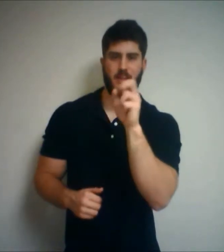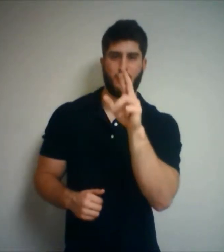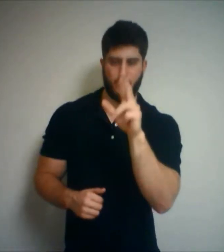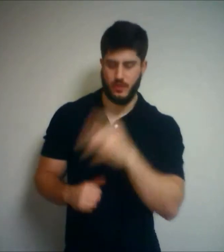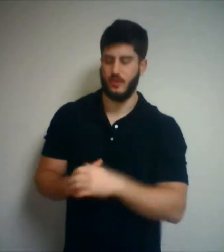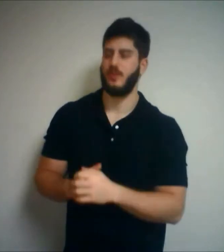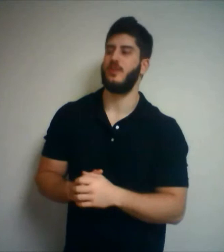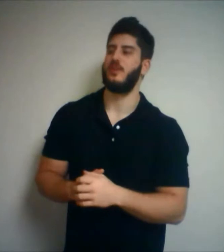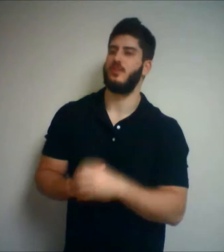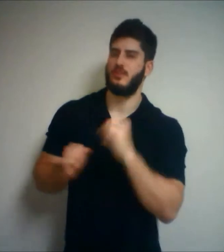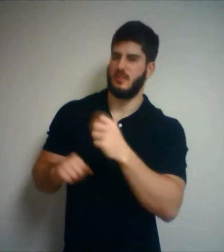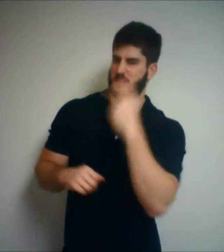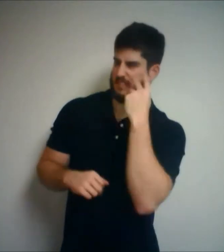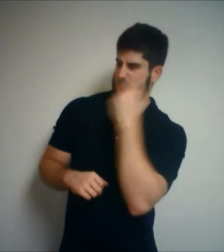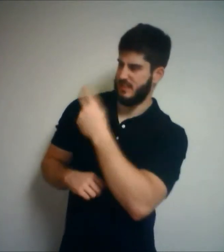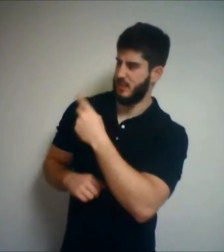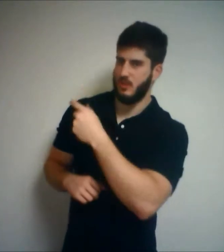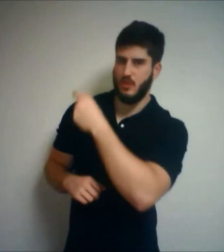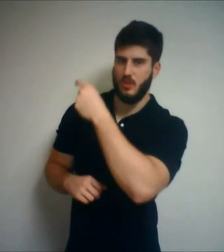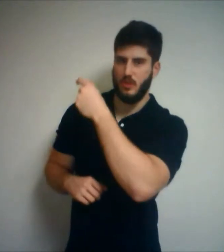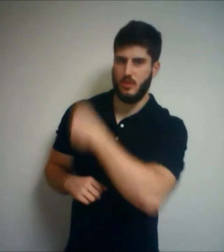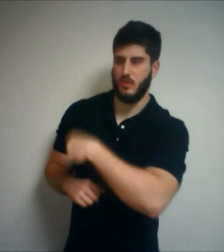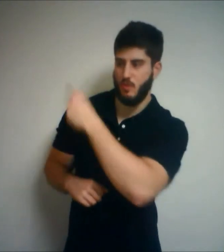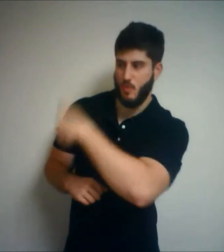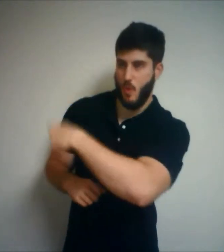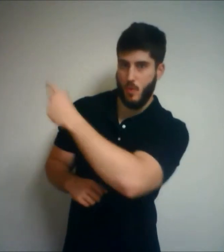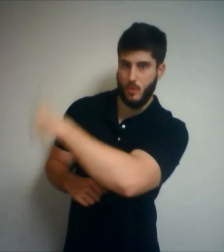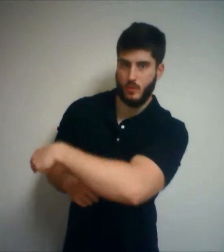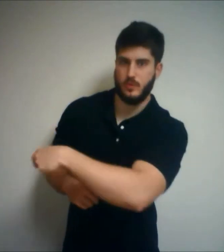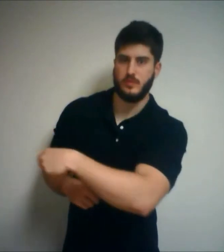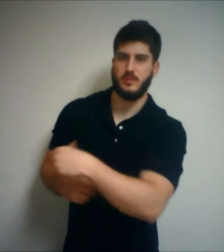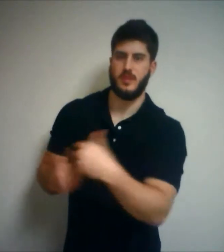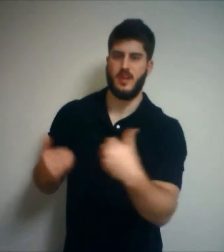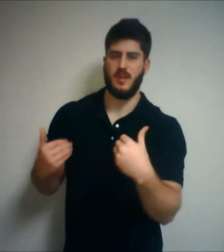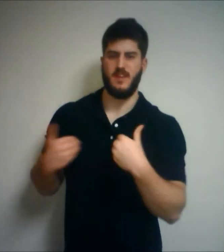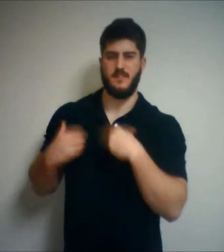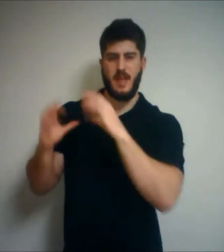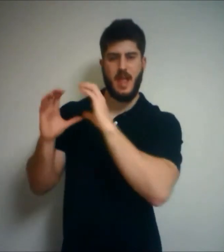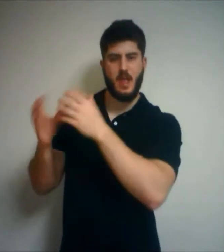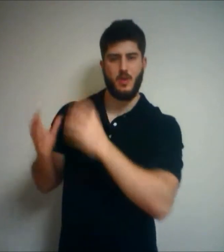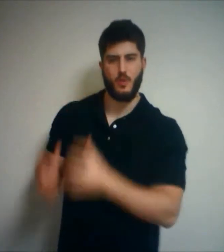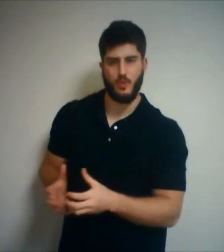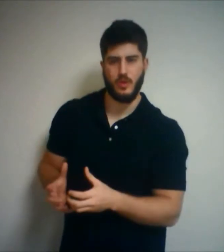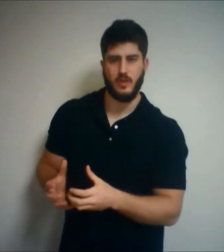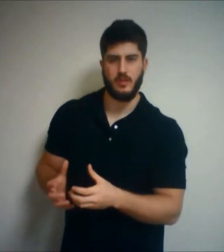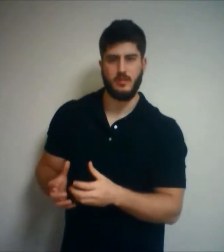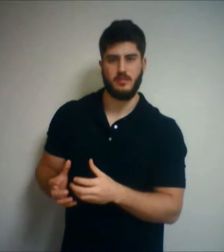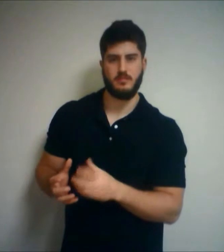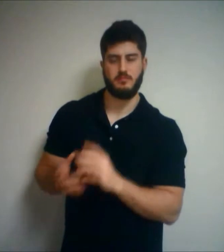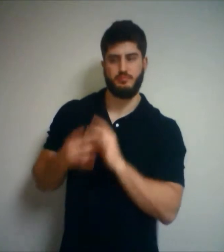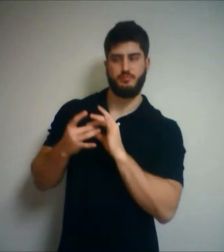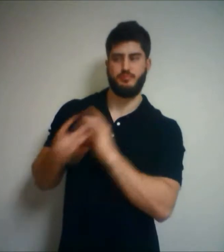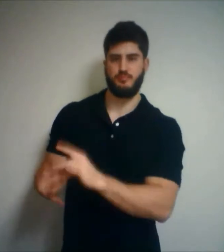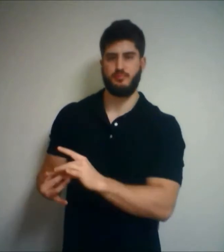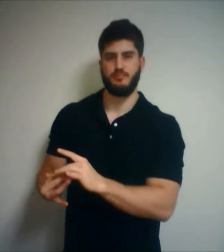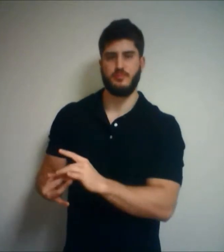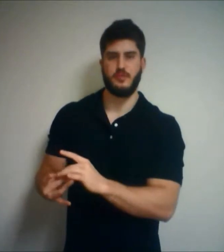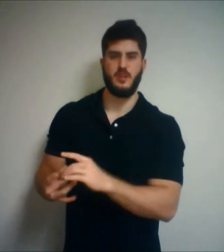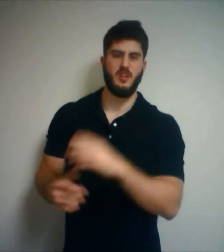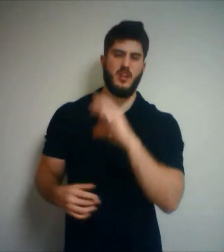the rows in the table are effectively categorized according to, in this case, company. Let's